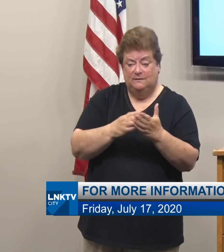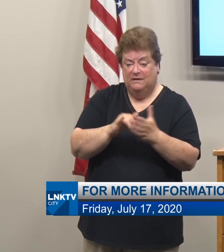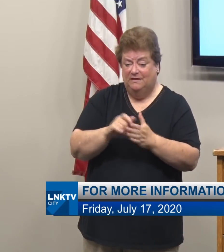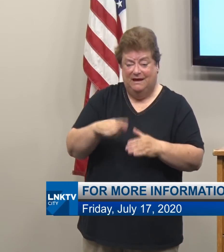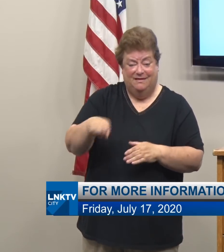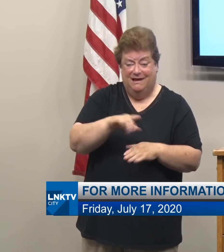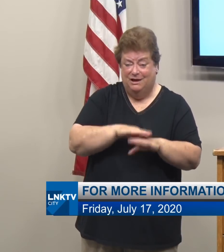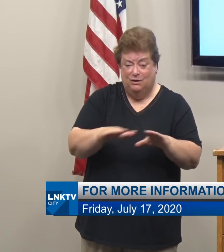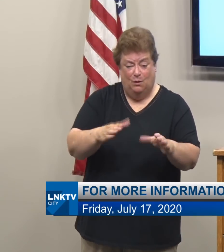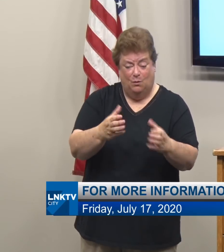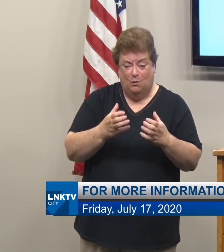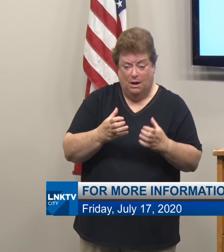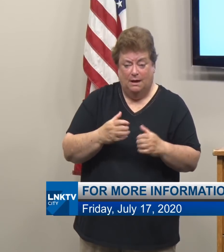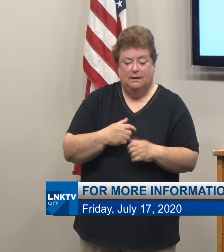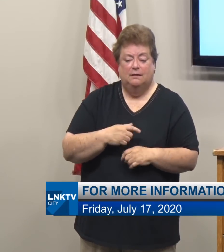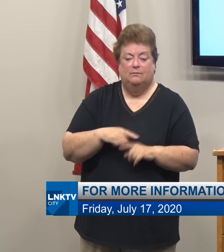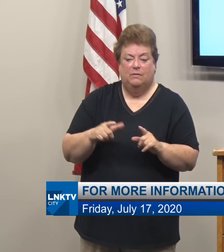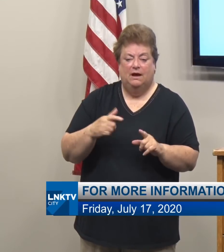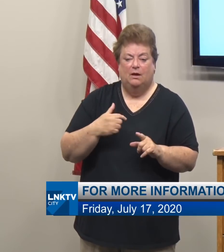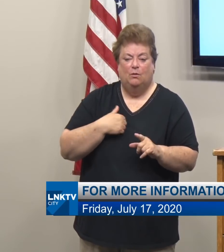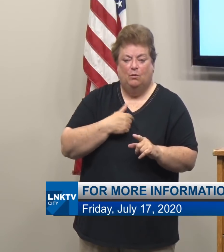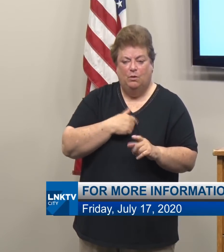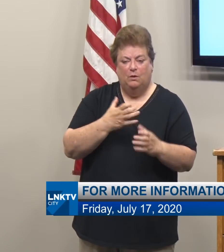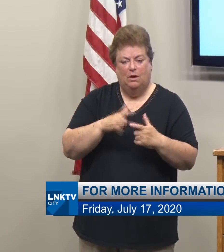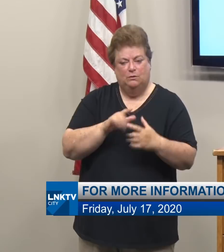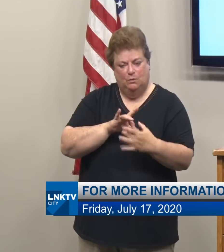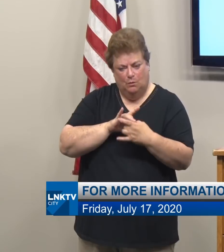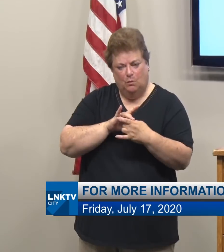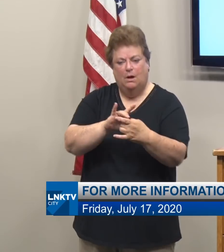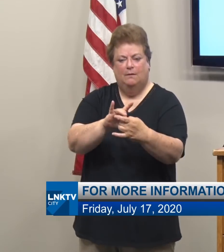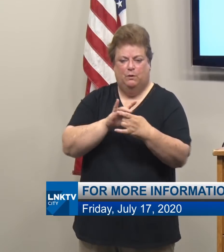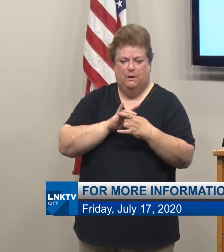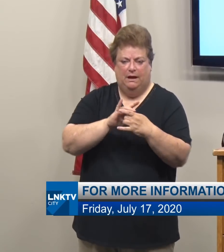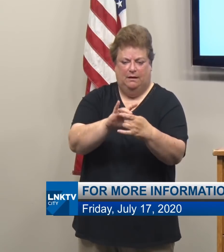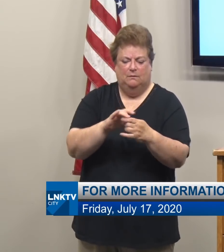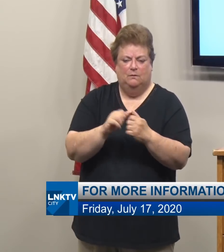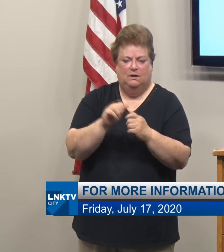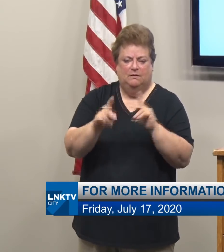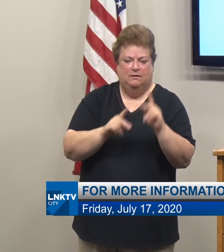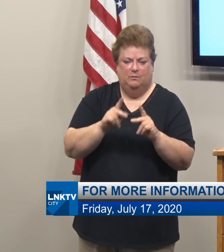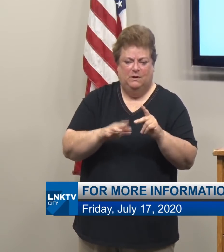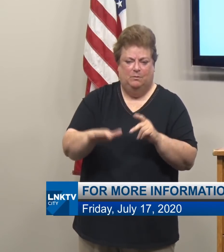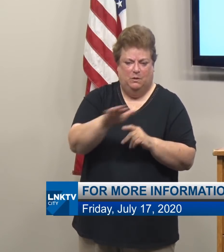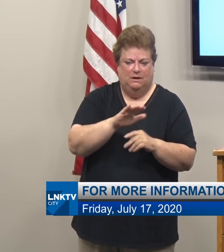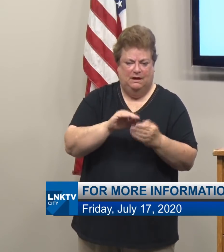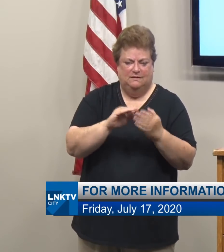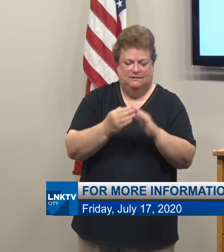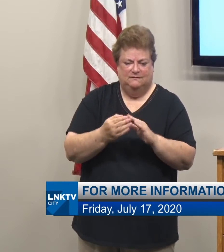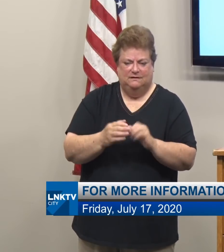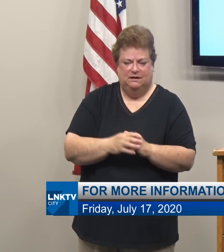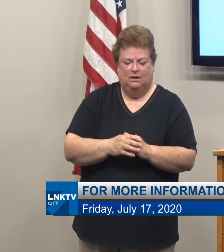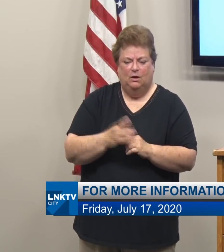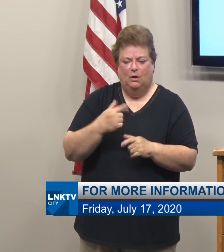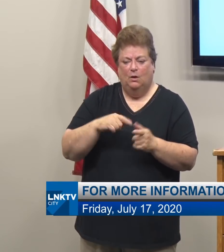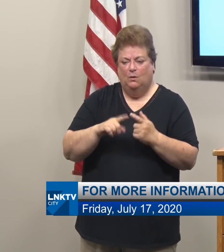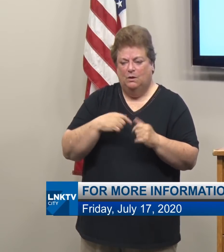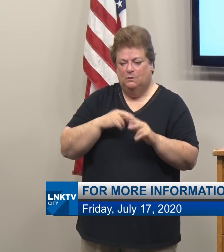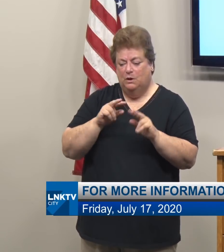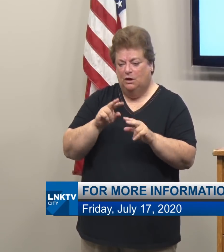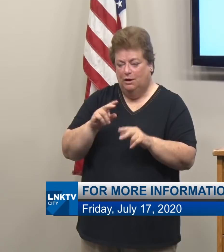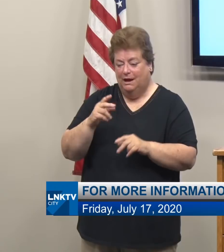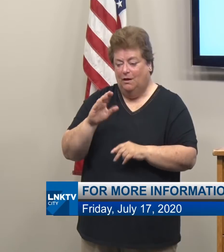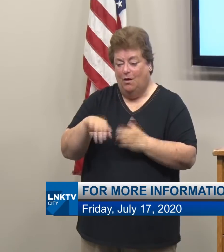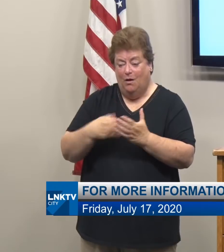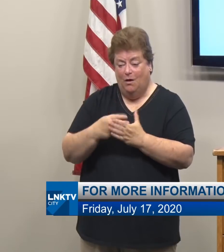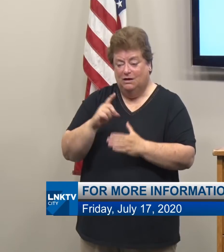want to, but something where we're cooperating with the citizens of the community. And when we look at all the directed health measures we've had to